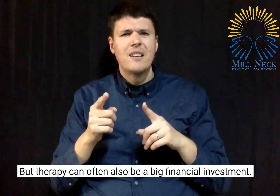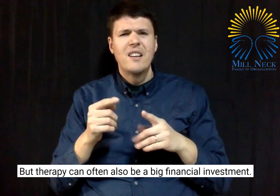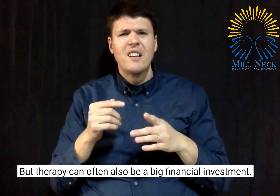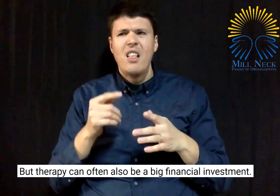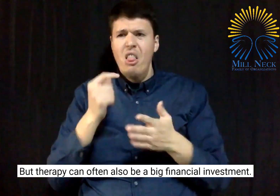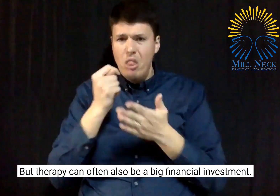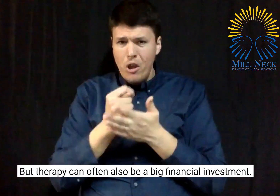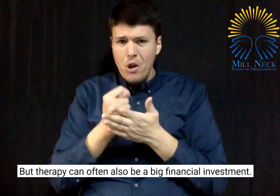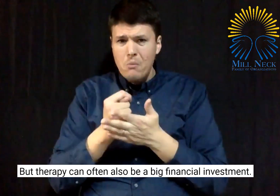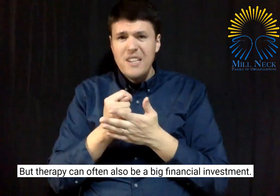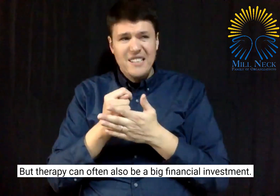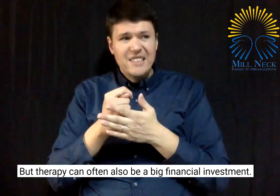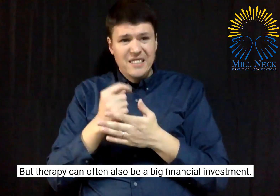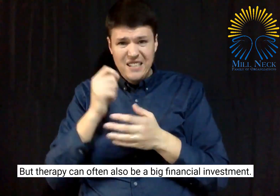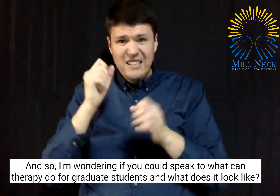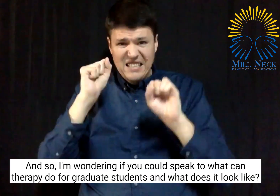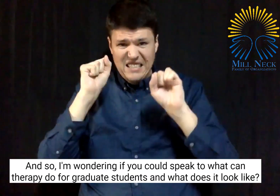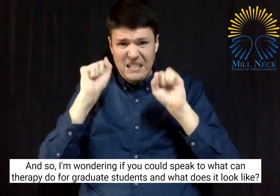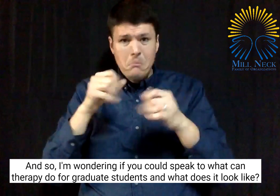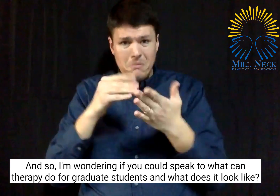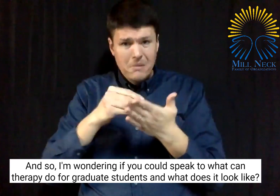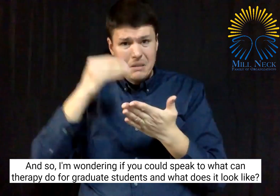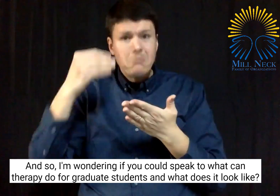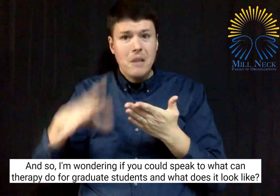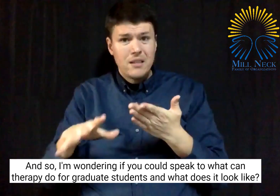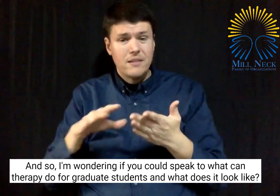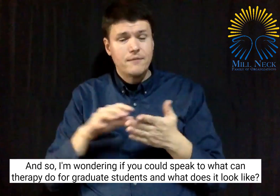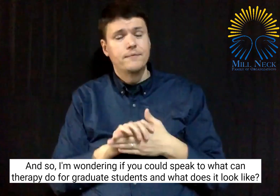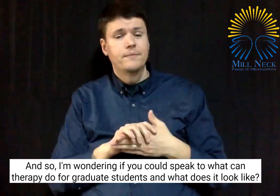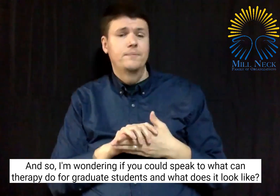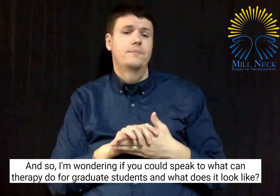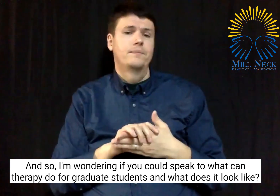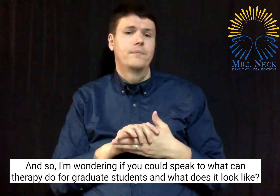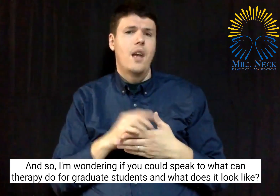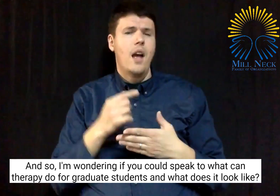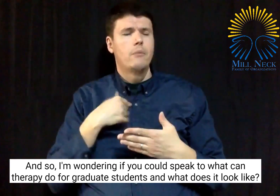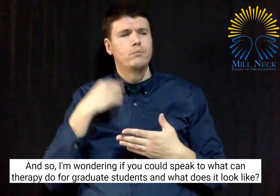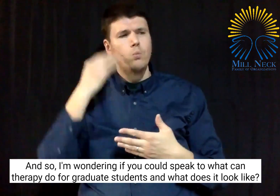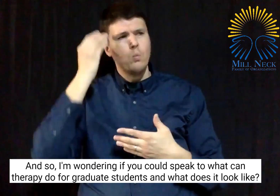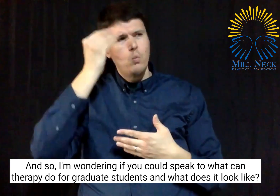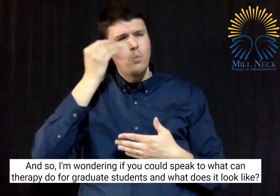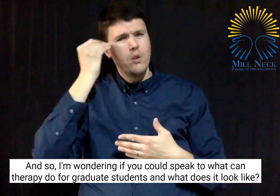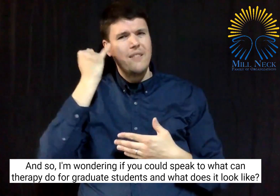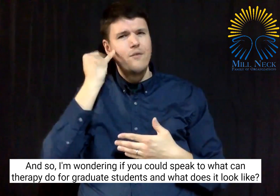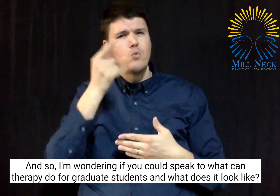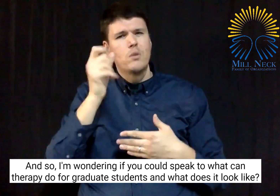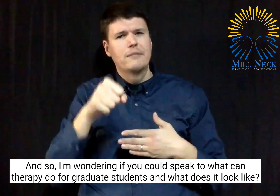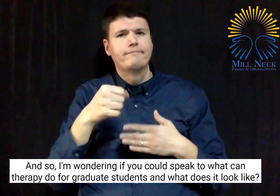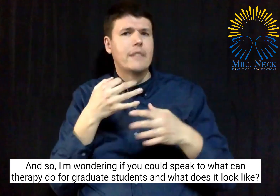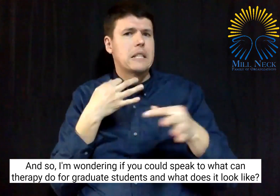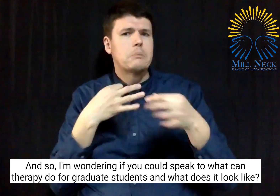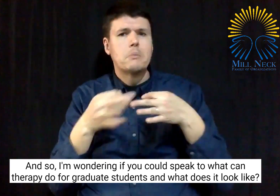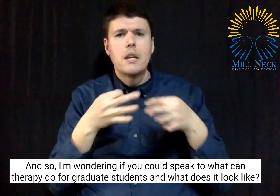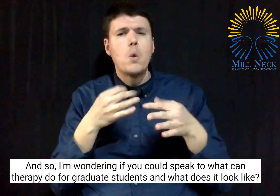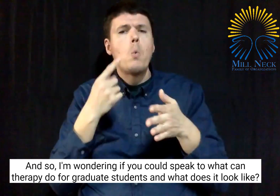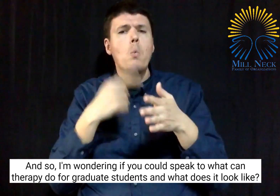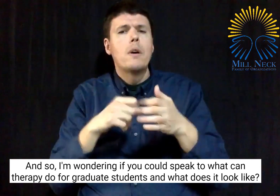be a big financial investment. And so I'm wondering if you could speak to what can therapy do for